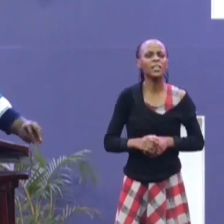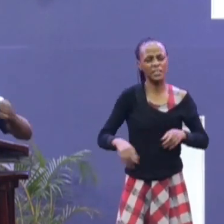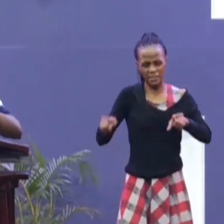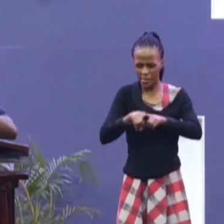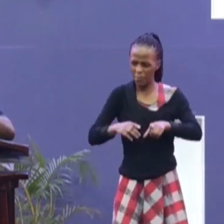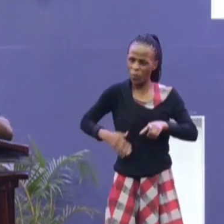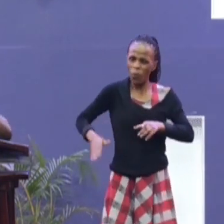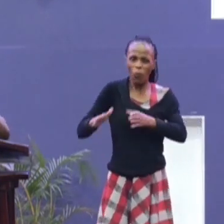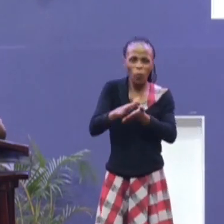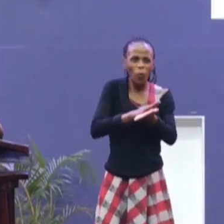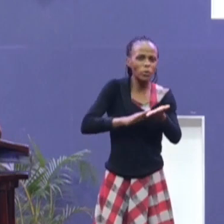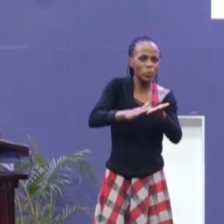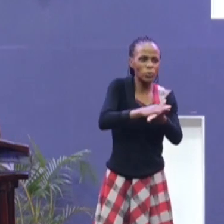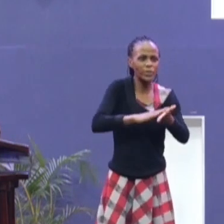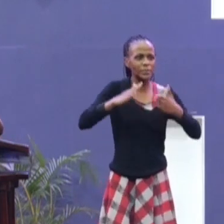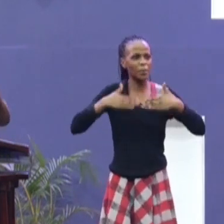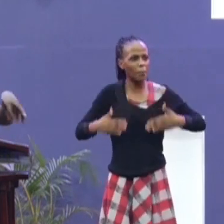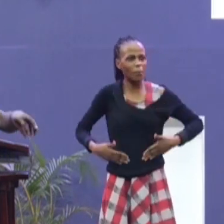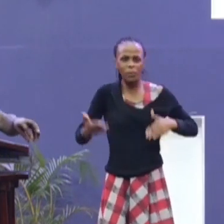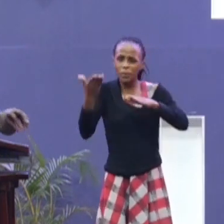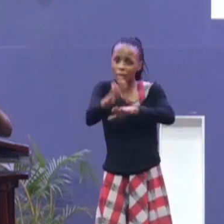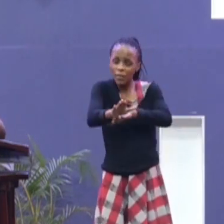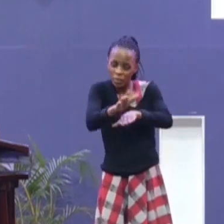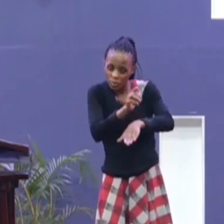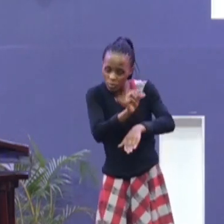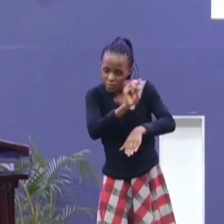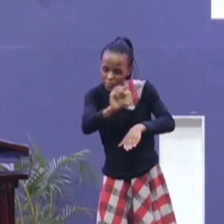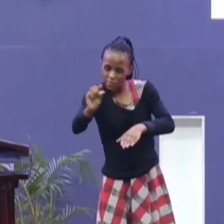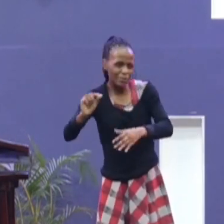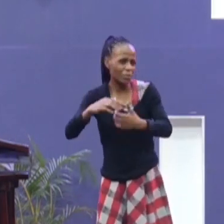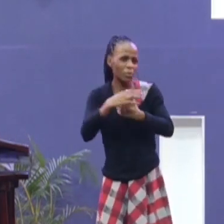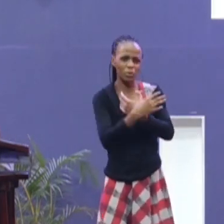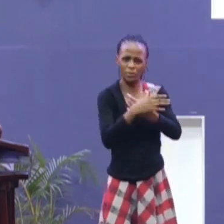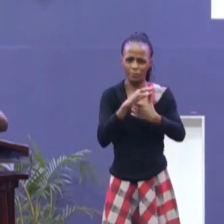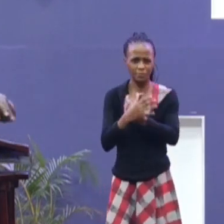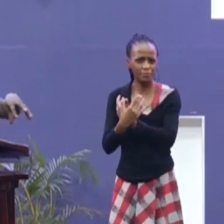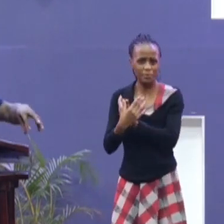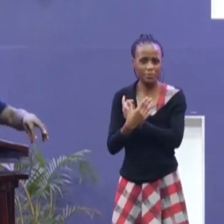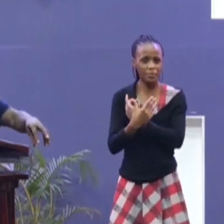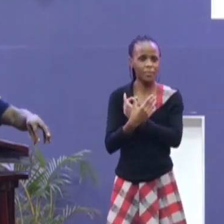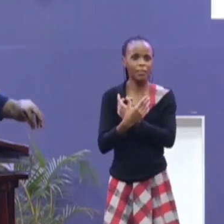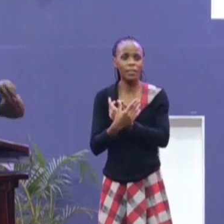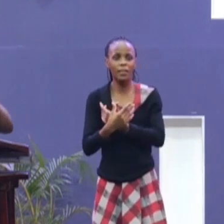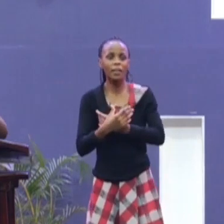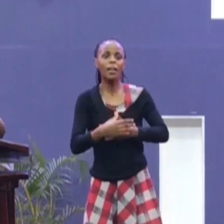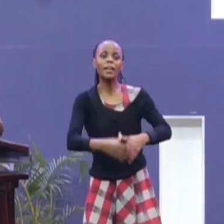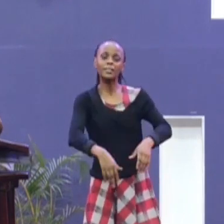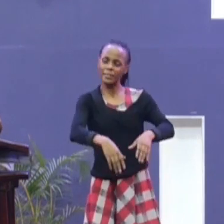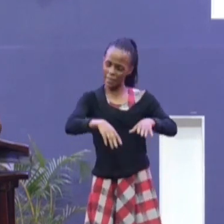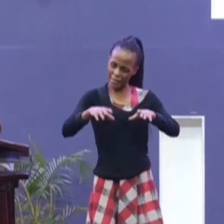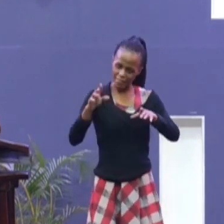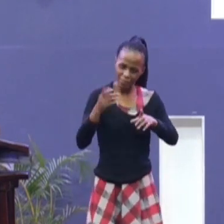kunaza bafu. Washing the dead. Obulombolombo obwo. Such cultures buva mu